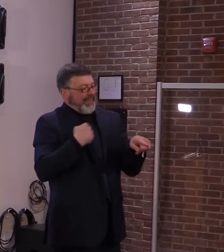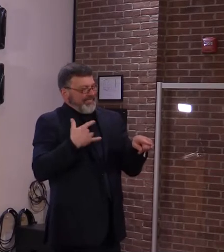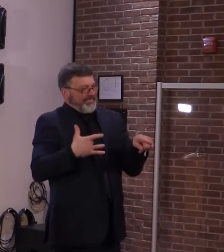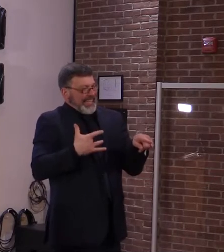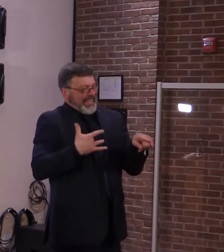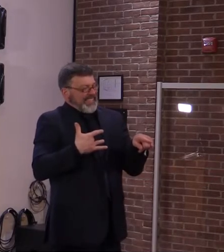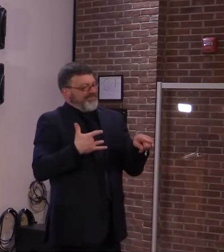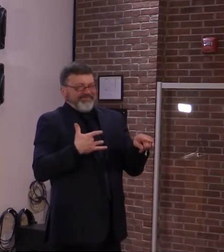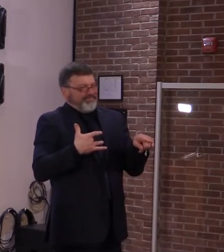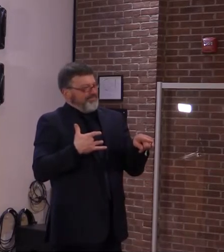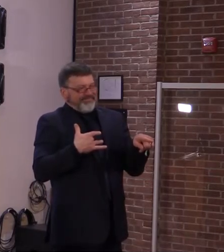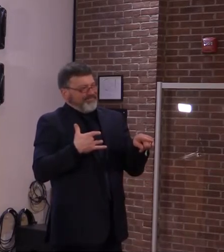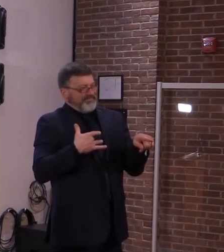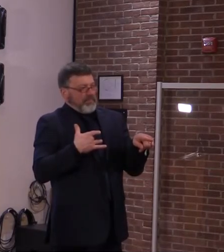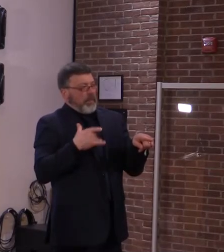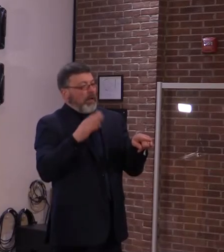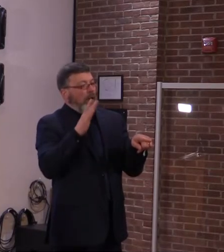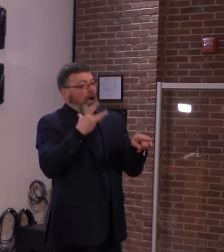answer that.